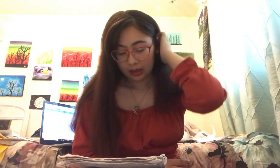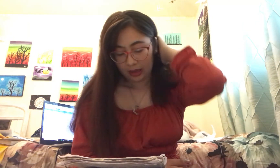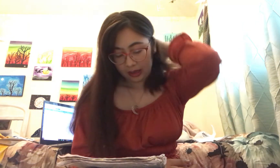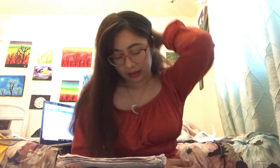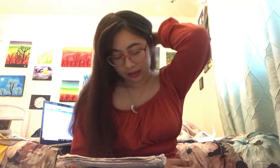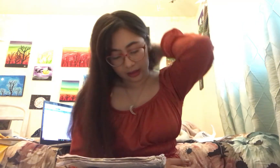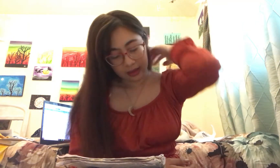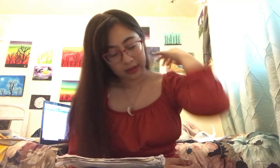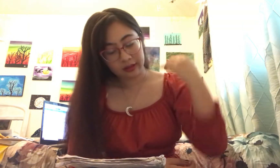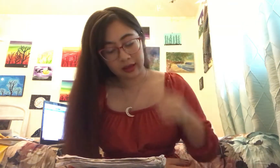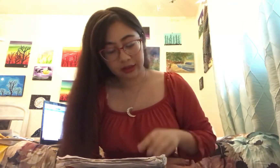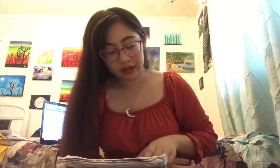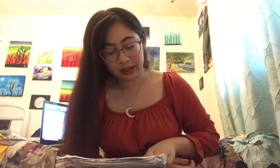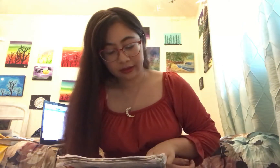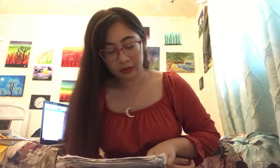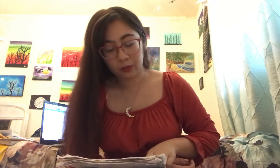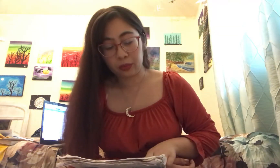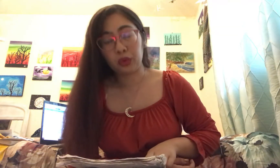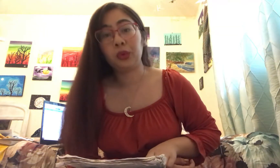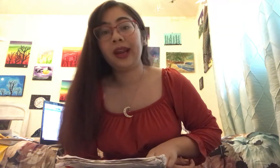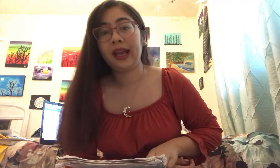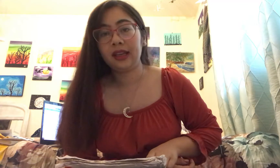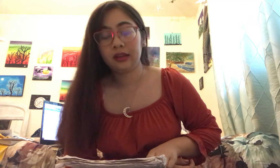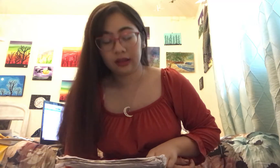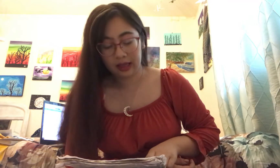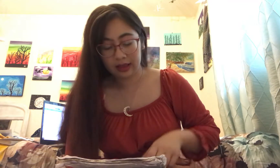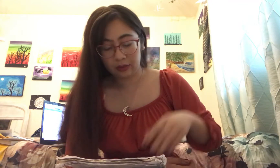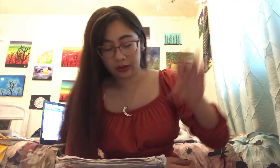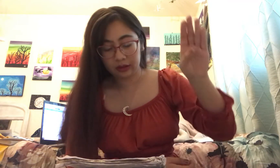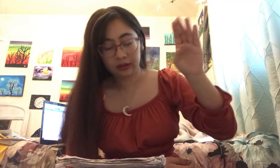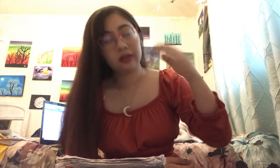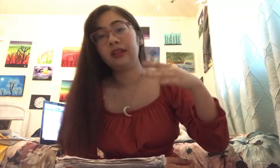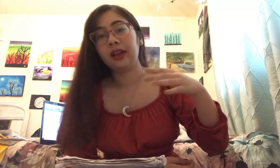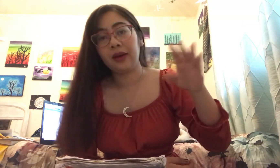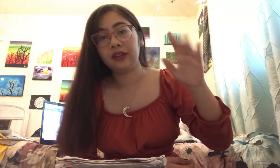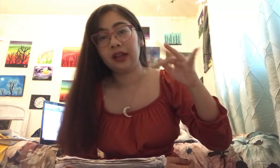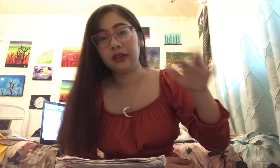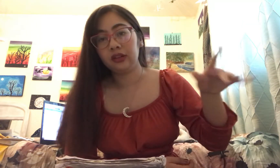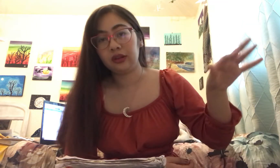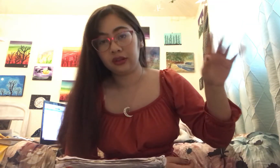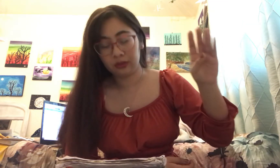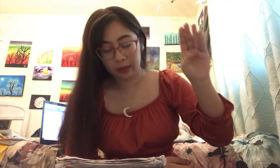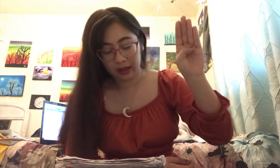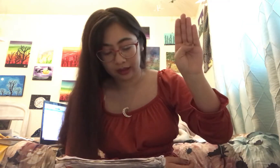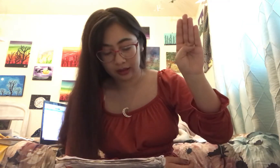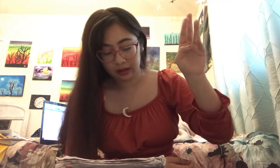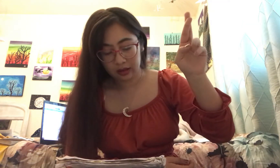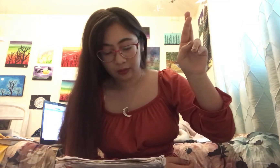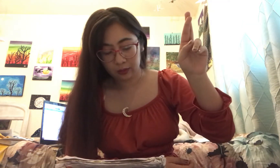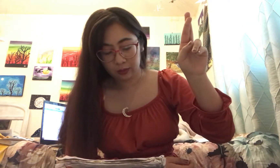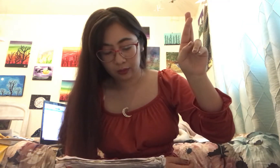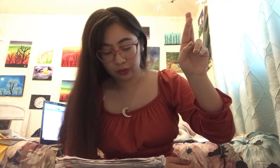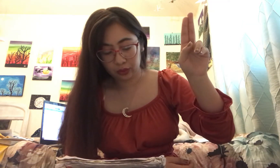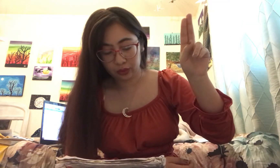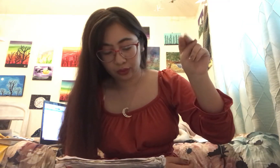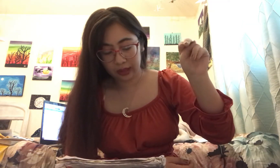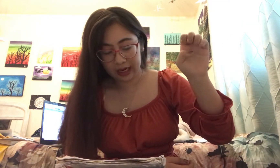And then the next country is Brunei, and that one doesn't have a sign, so you'd spell it